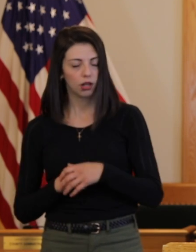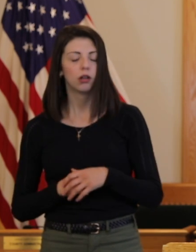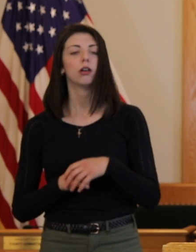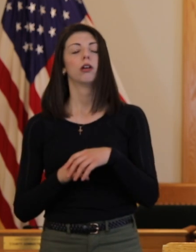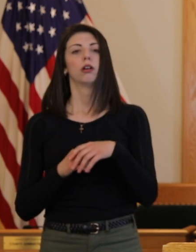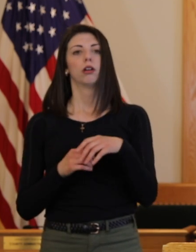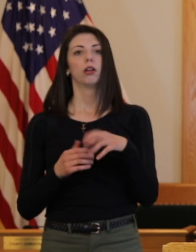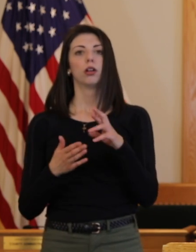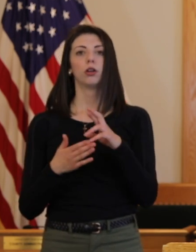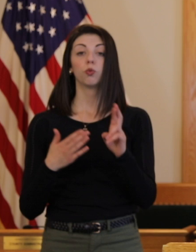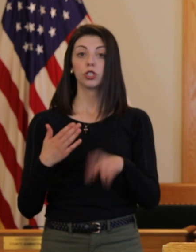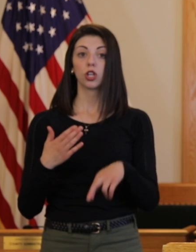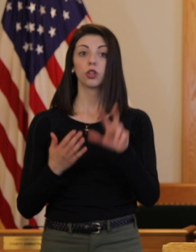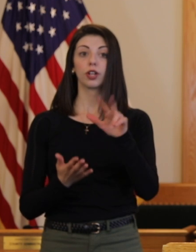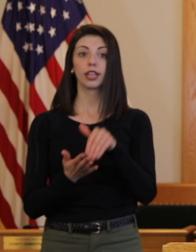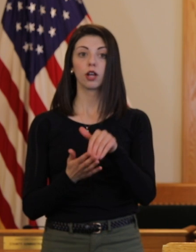reports that we've received is